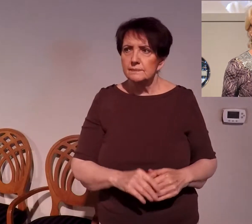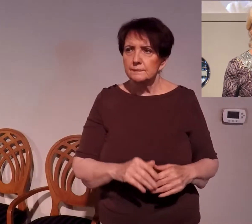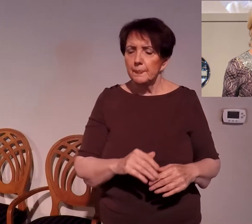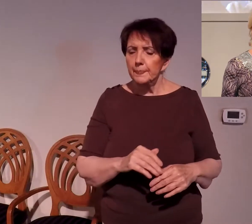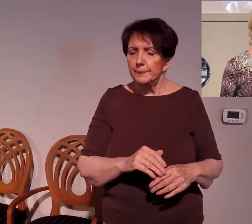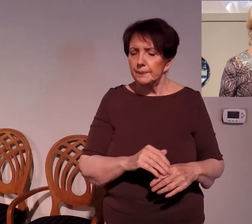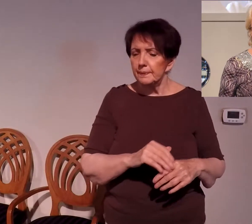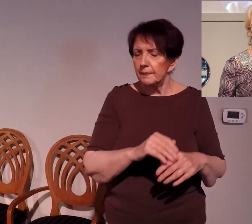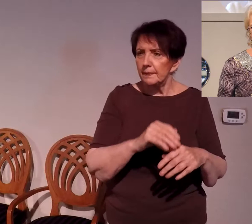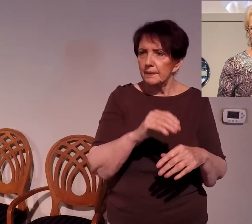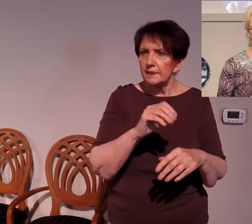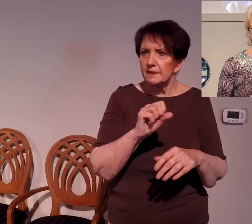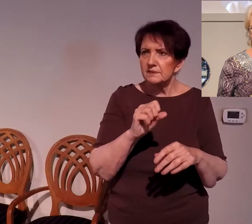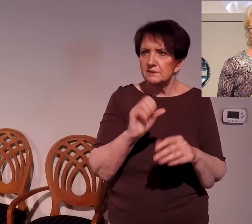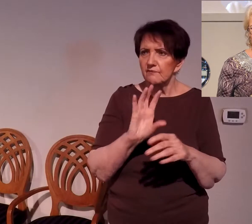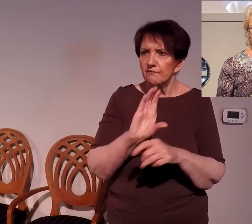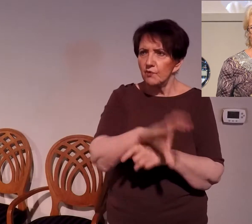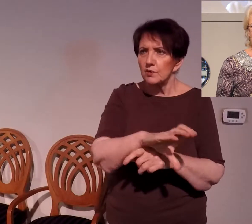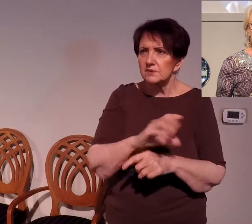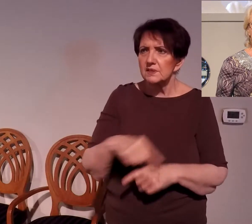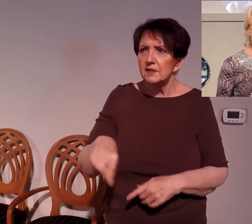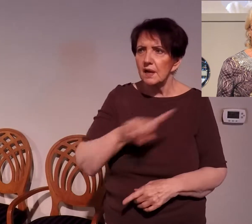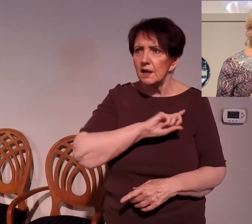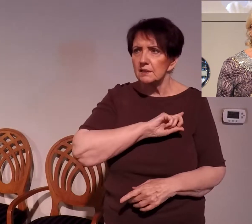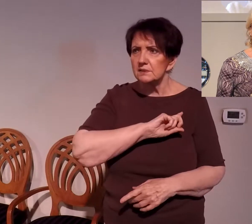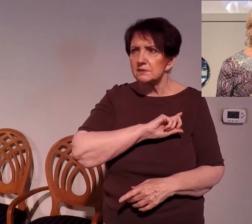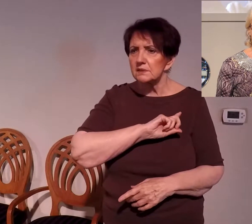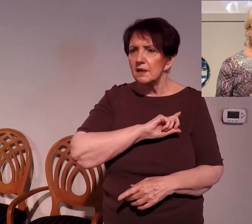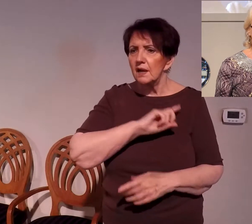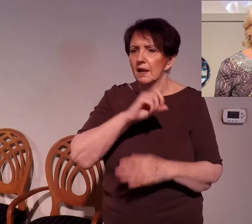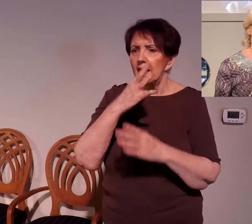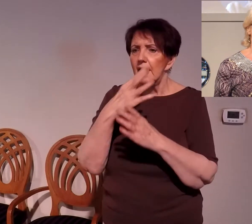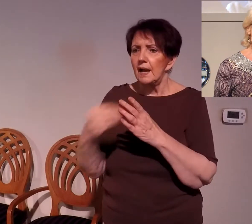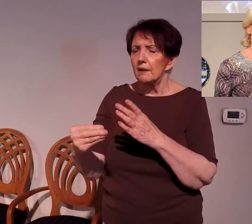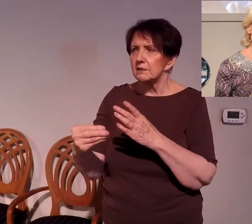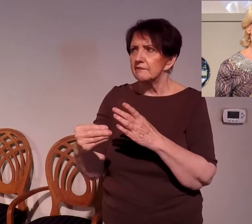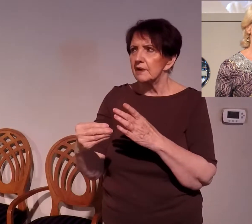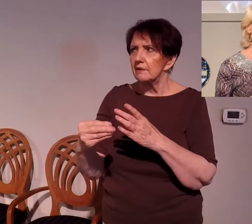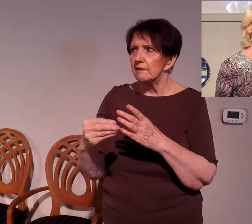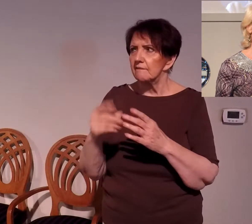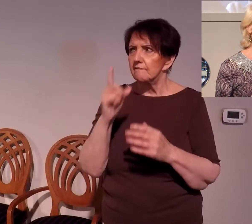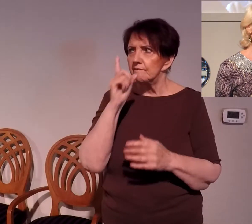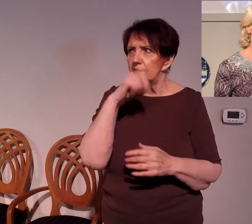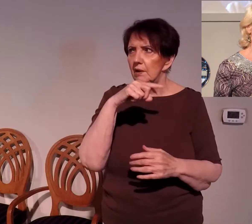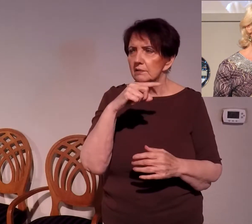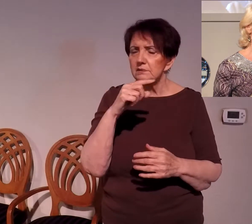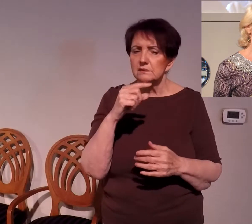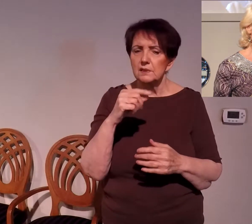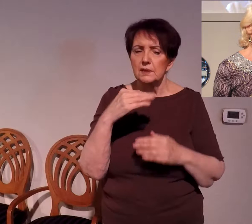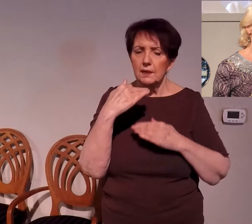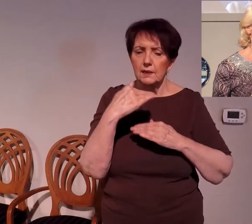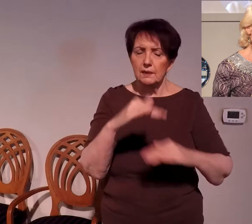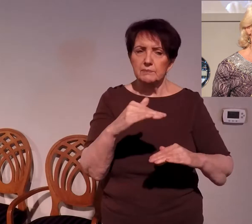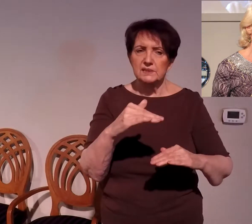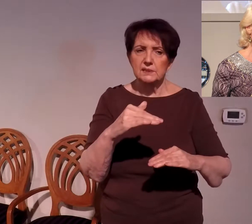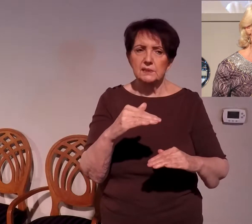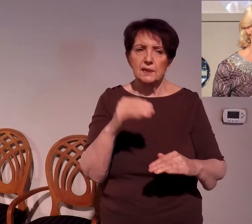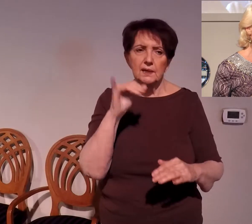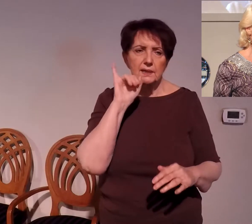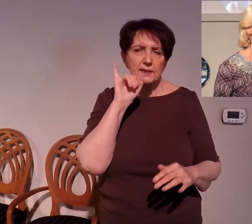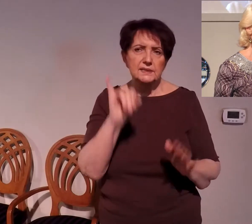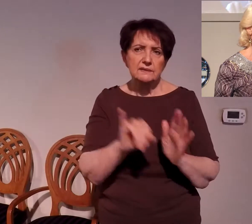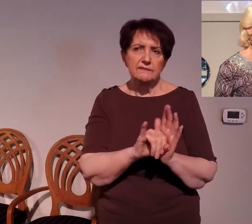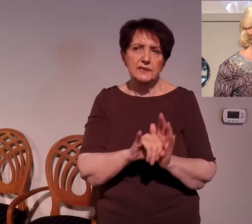is forcing us out of our false, small, limited identification with